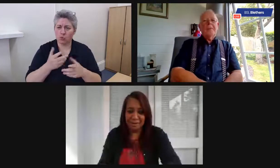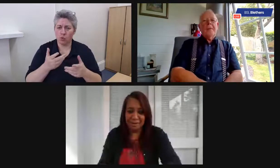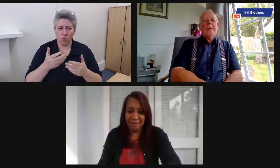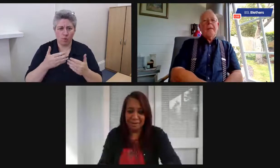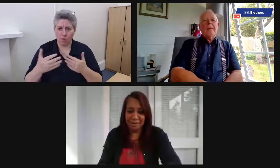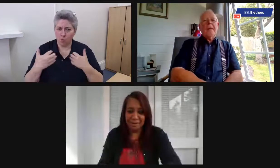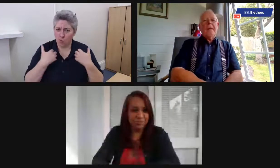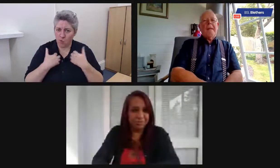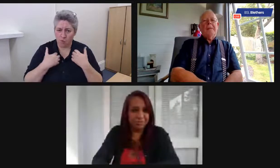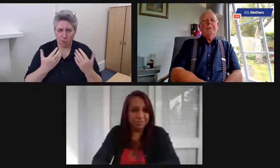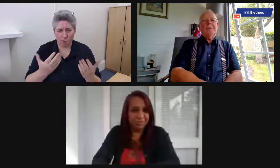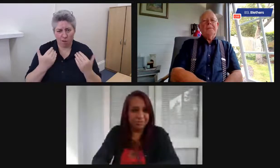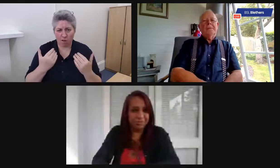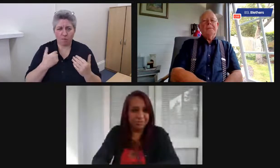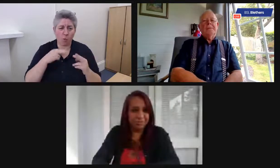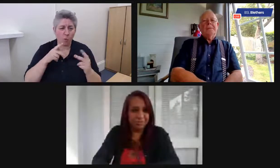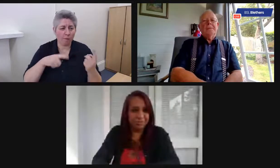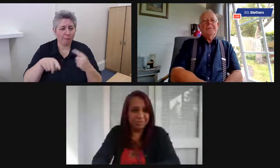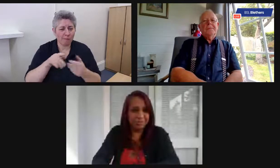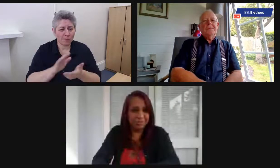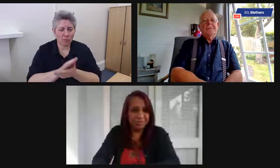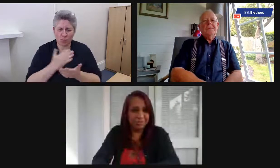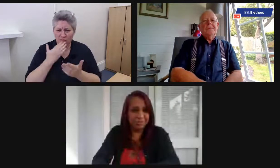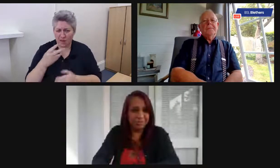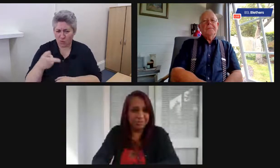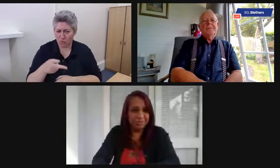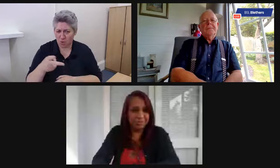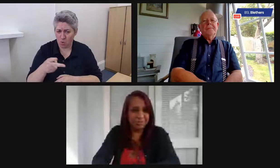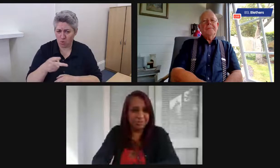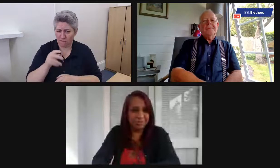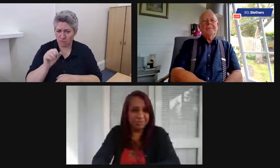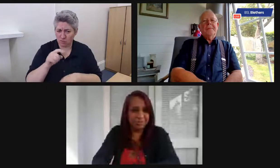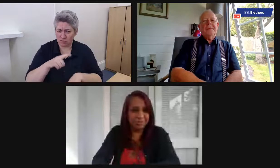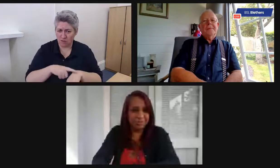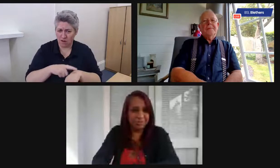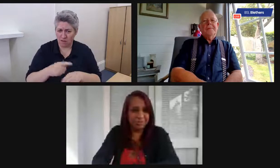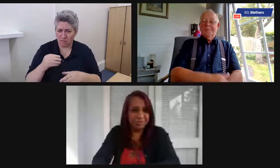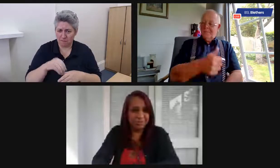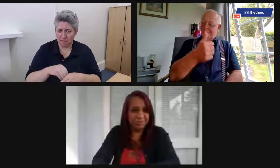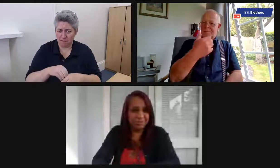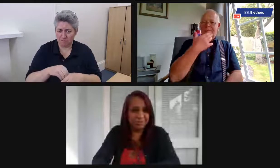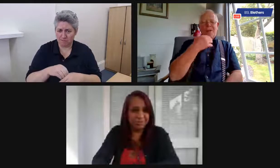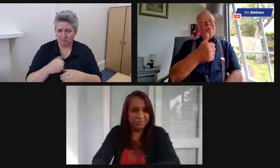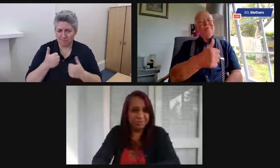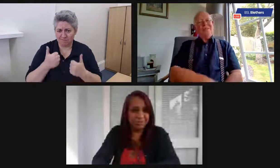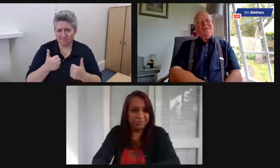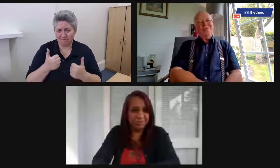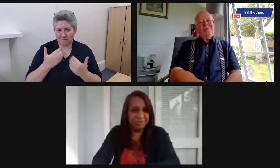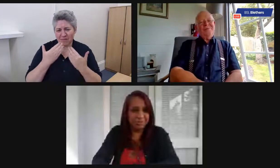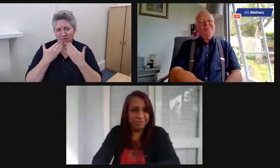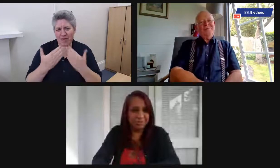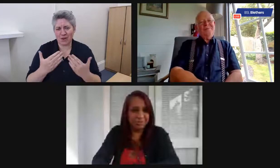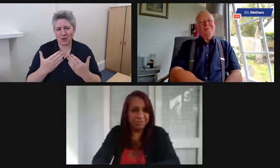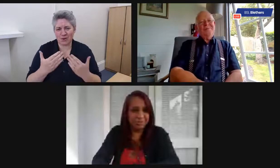at home, if you want to know more, have a wee look at Dave's Facebook page. Just finally to say thank you